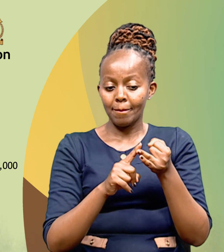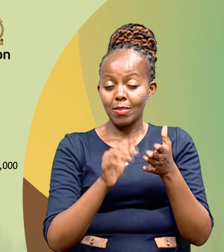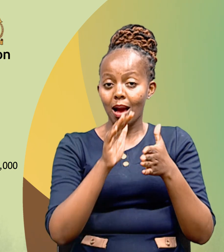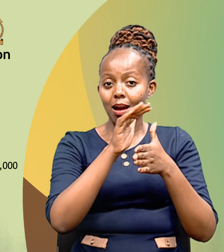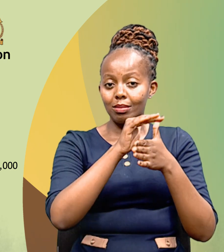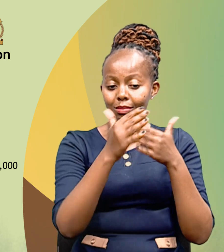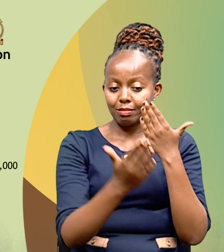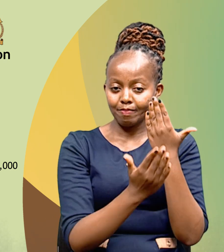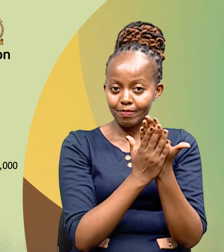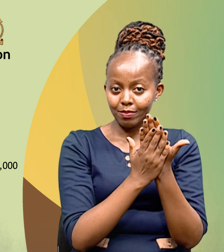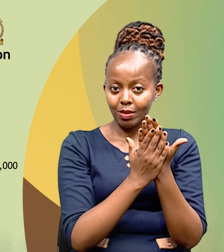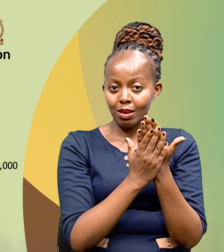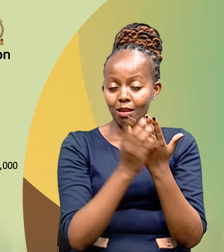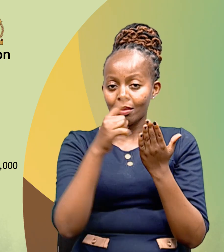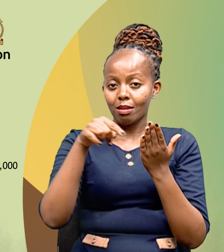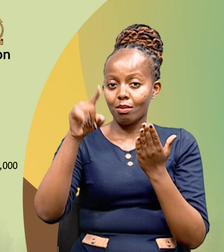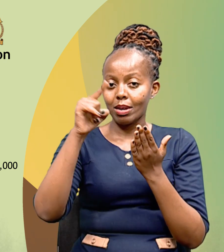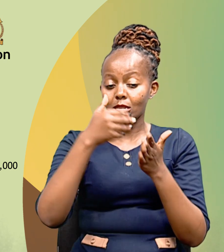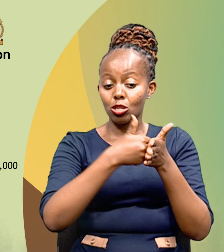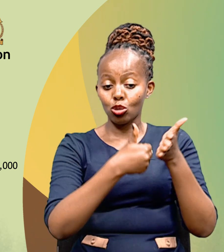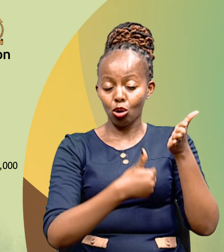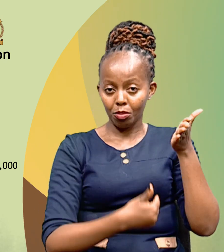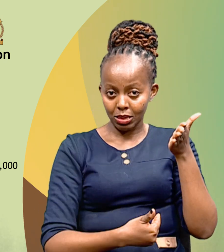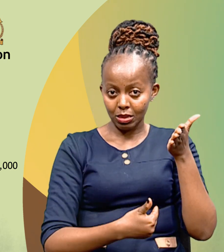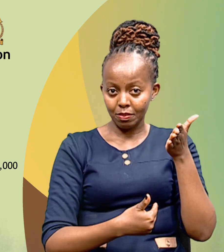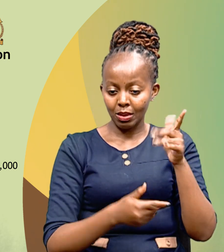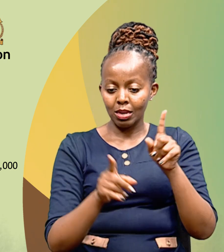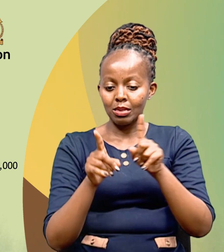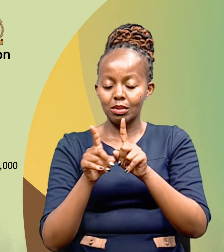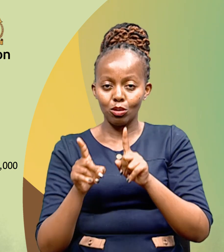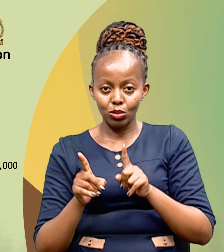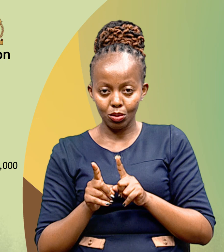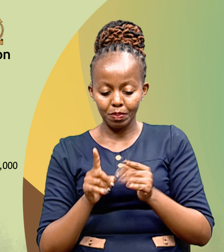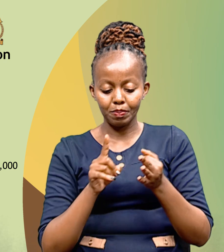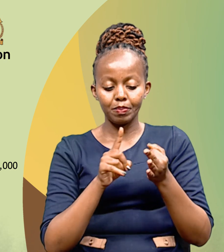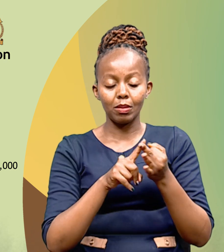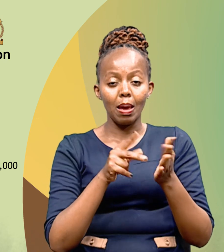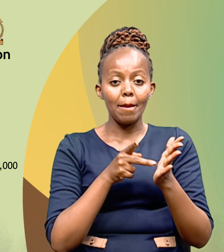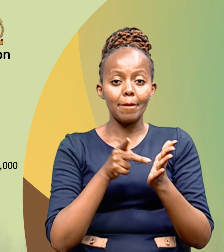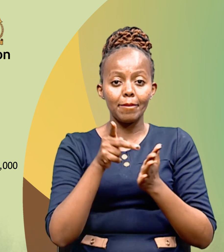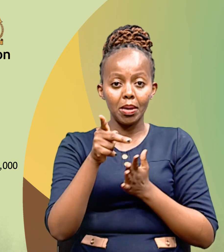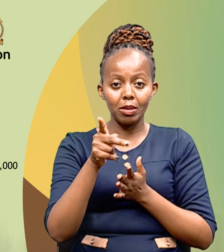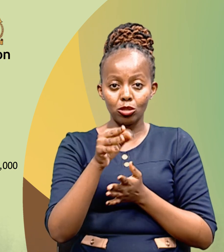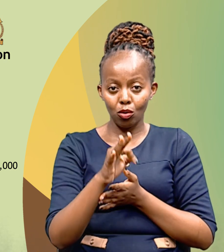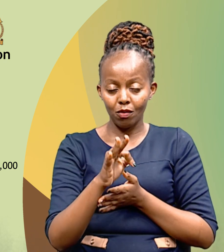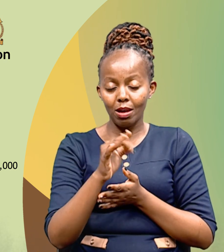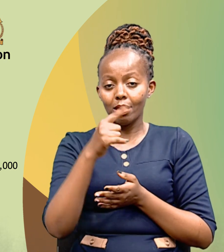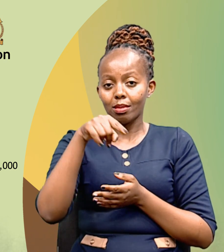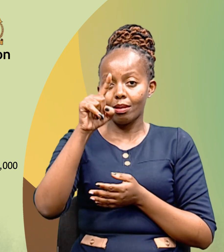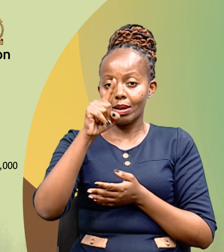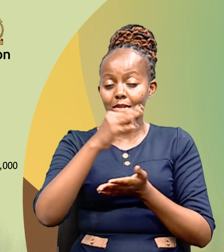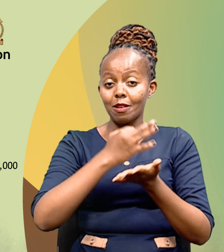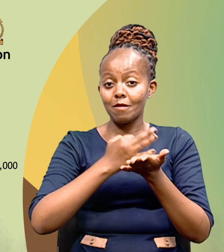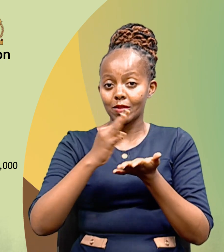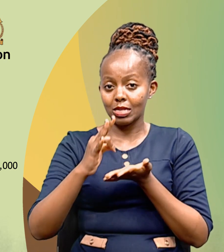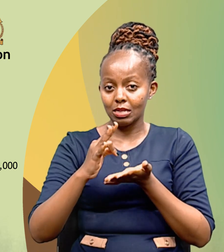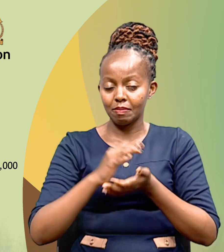attach requisite documents, and payment of requisite fees.